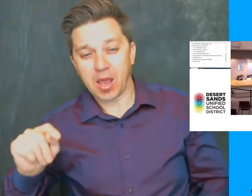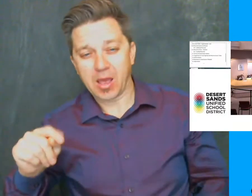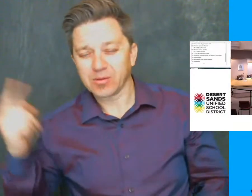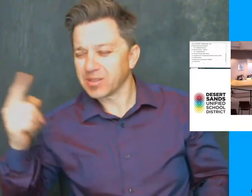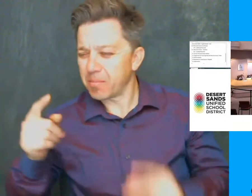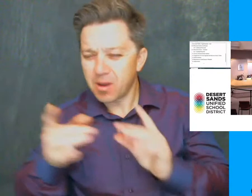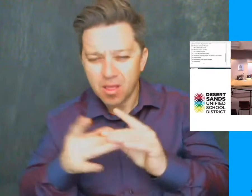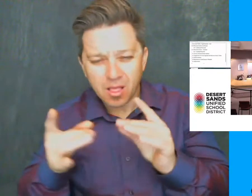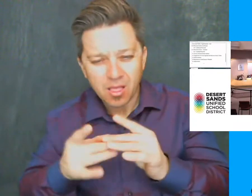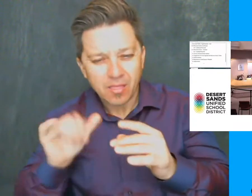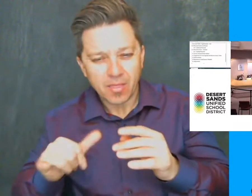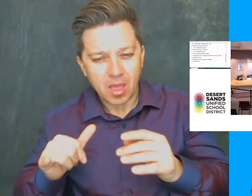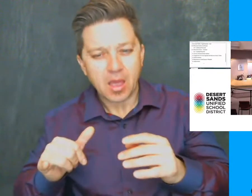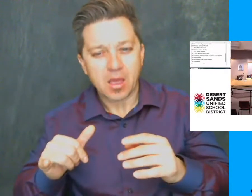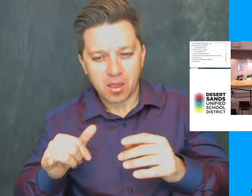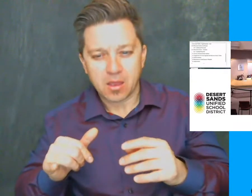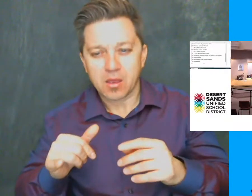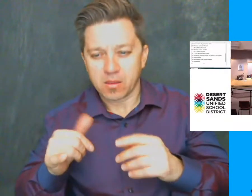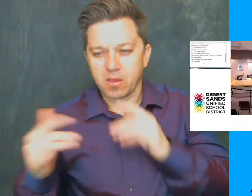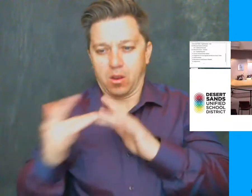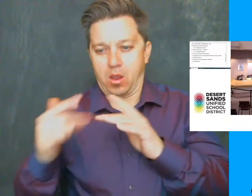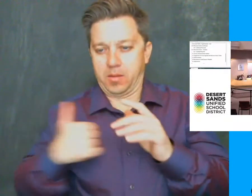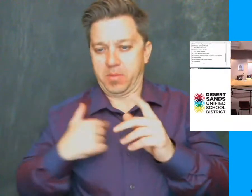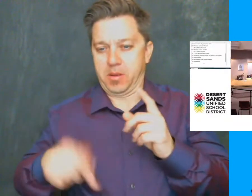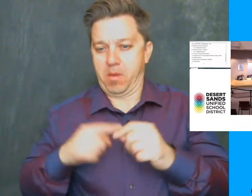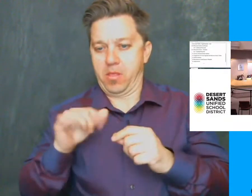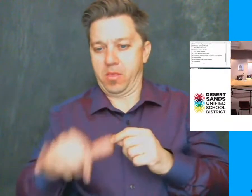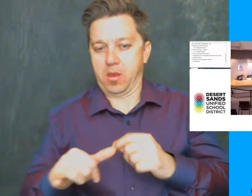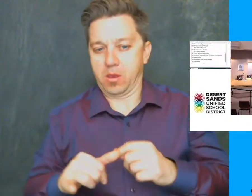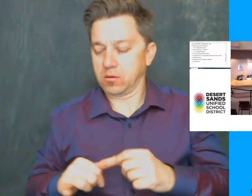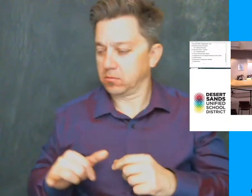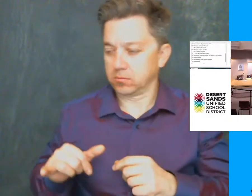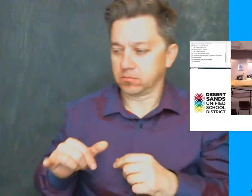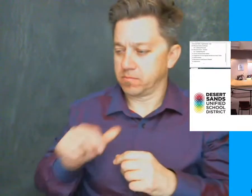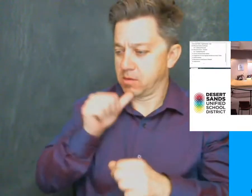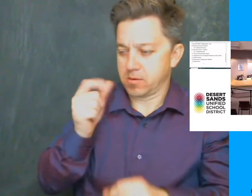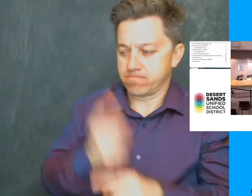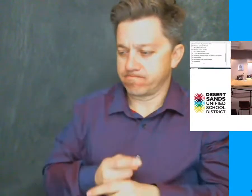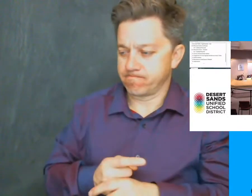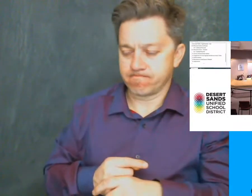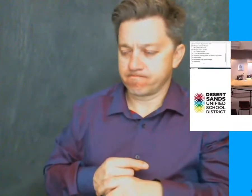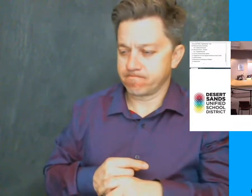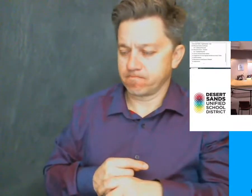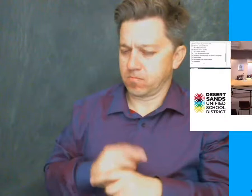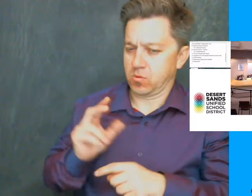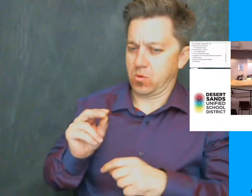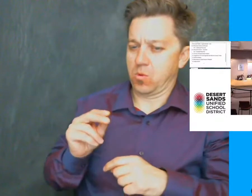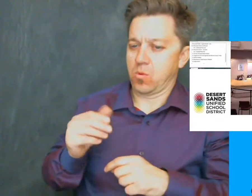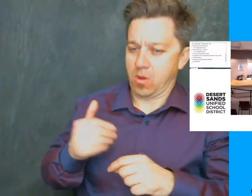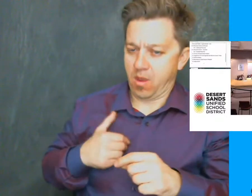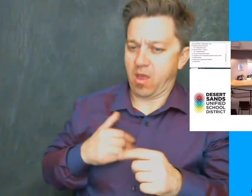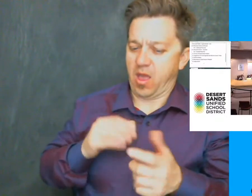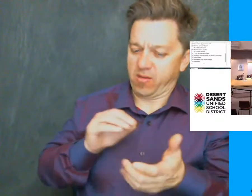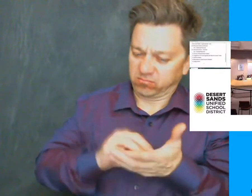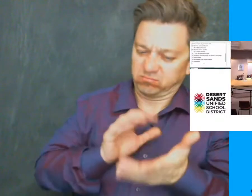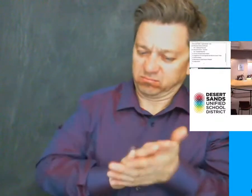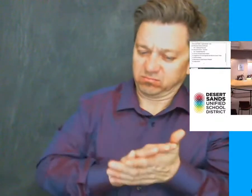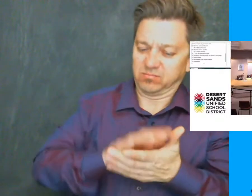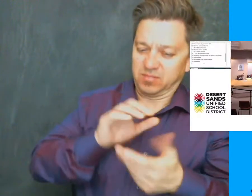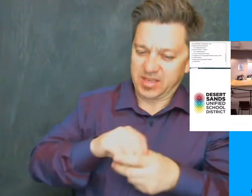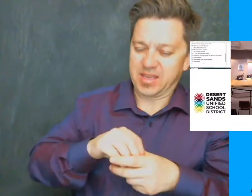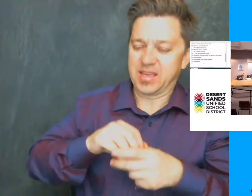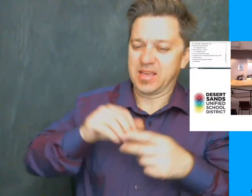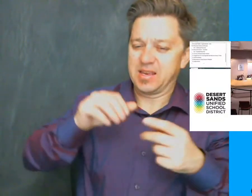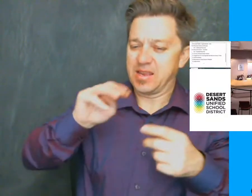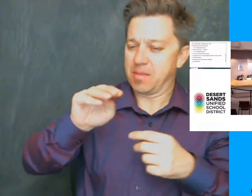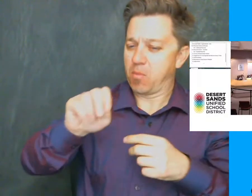to me that contacted me about it. That's not correct. Okay. There's a provision in an MOU that we signed